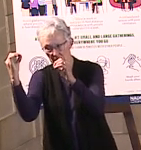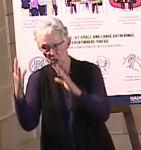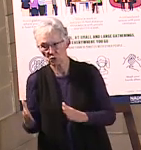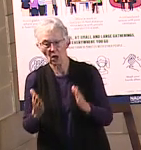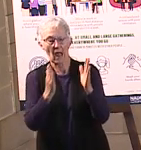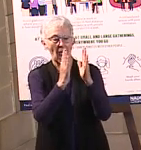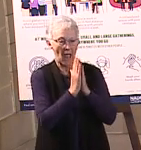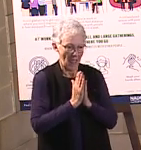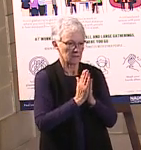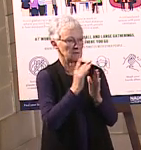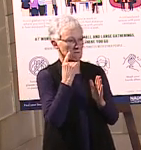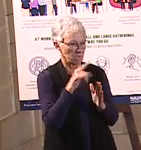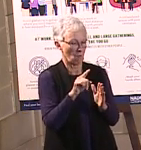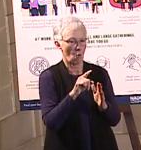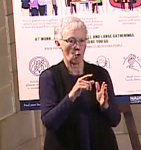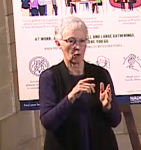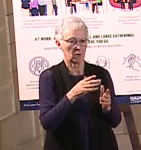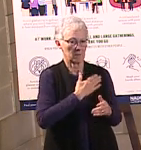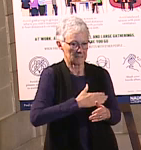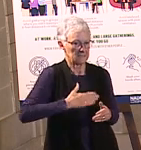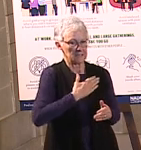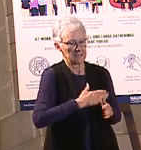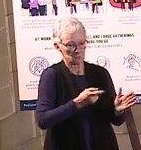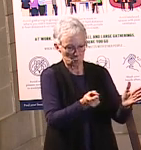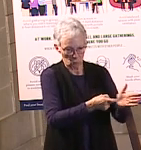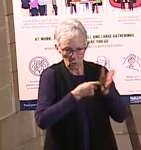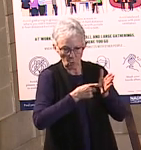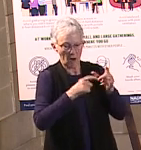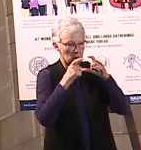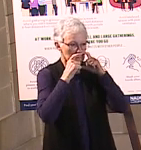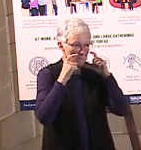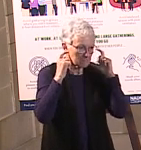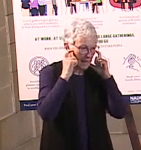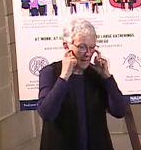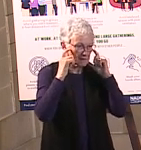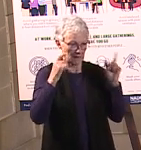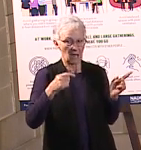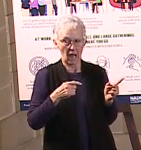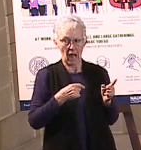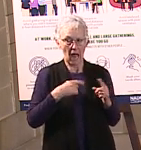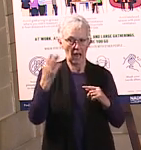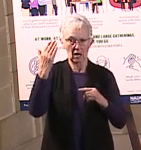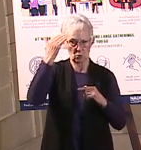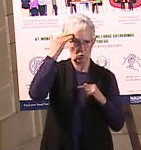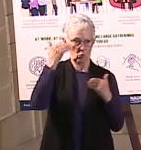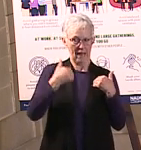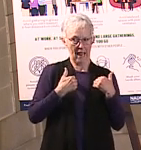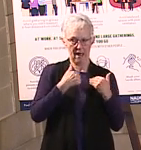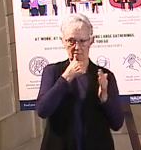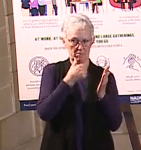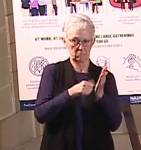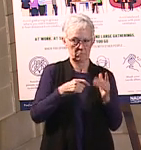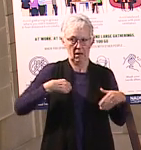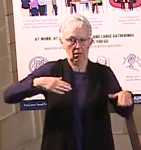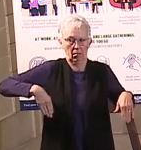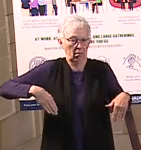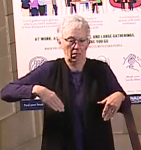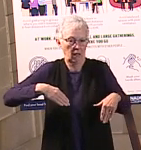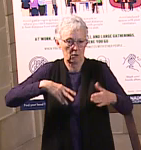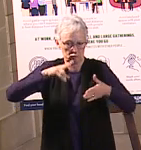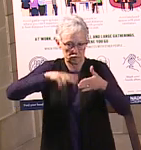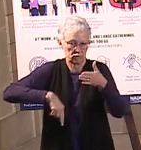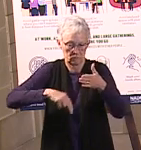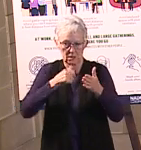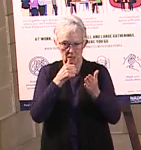mandate? I actually haven't seen the letter. I was made aware that we had that letter, but I have not seen the letter. And how do I react? And I'd say, our schools